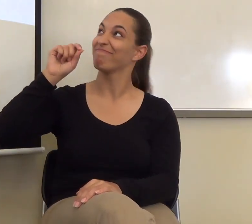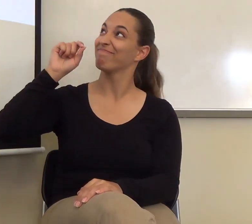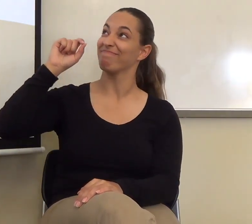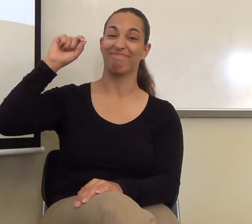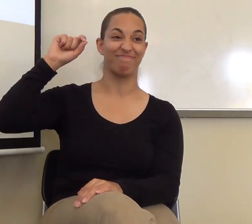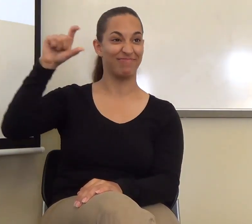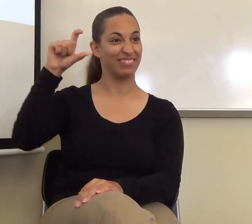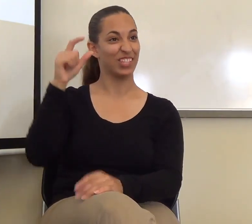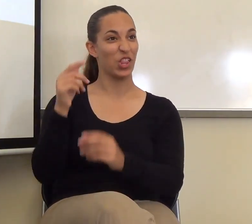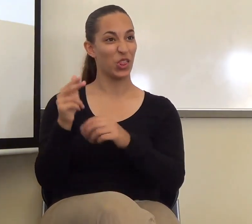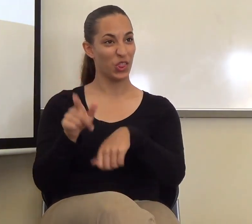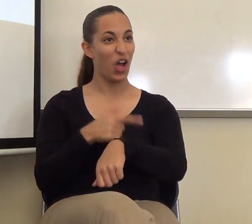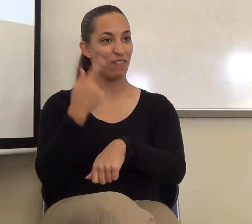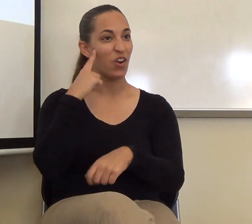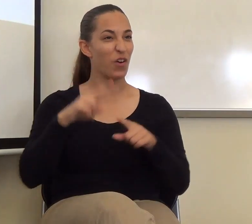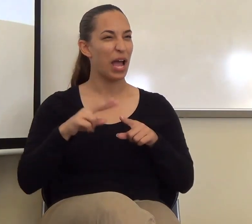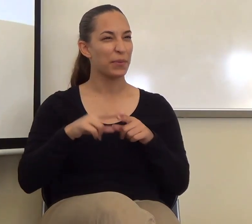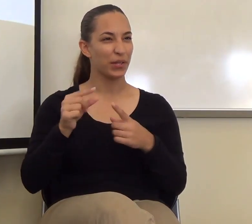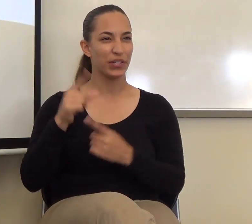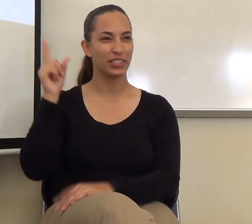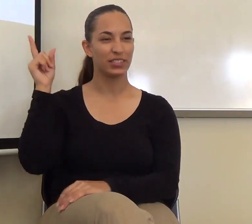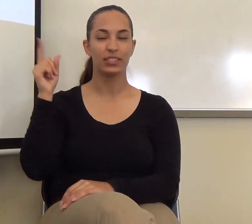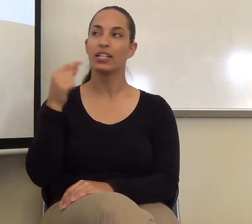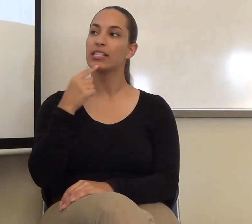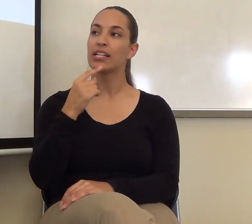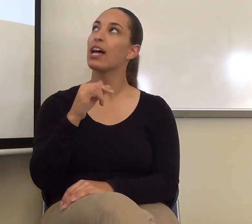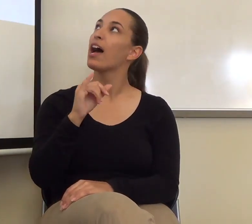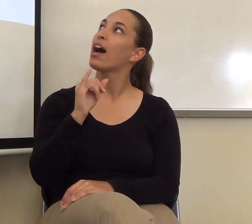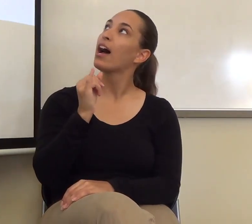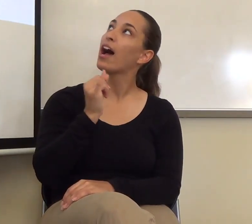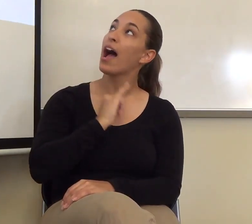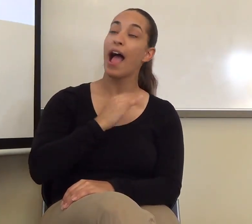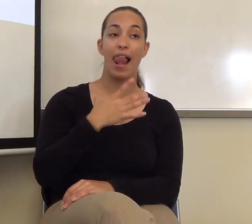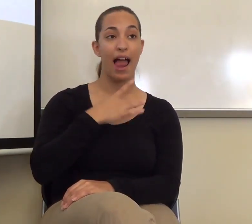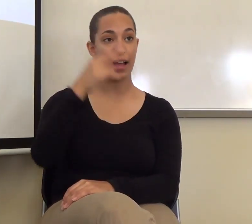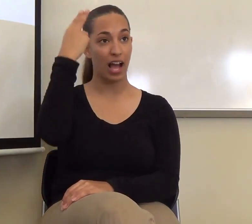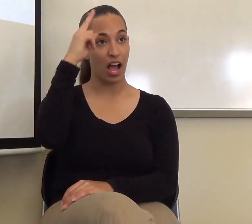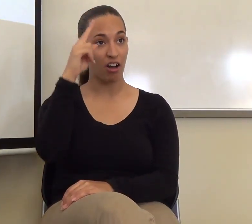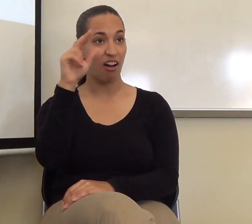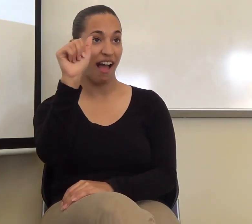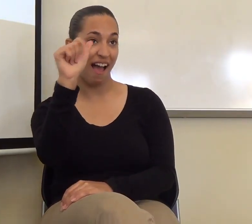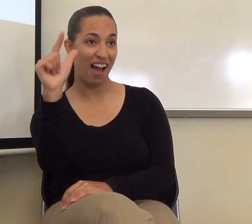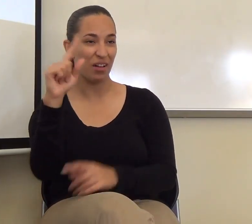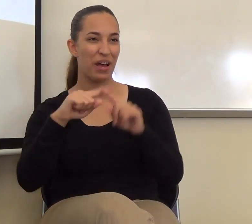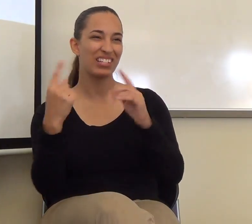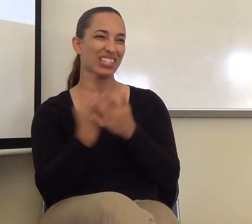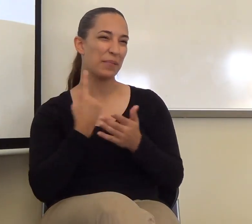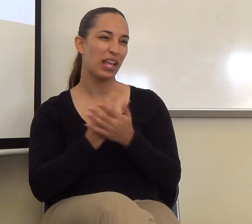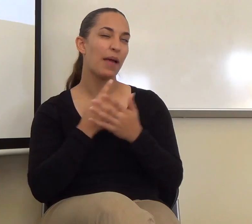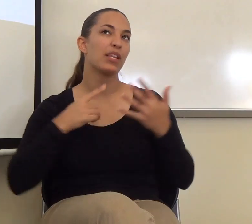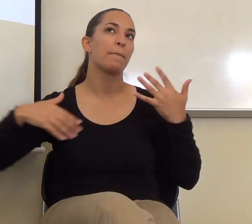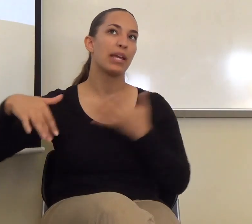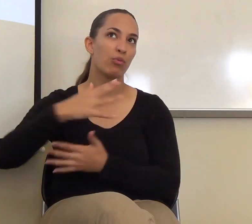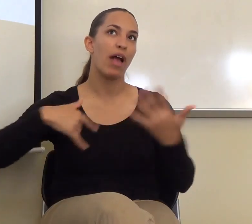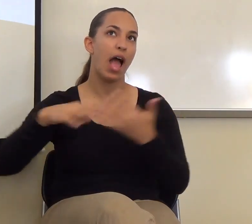long before. It says, I like Uncle Al, but sometimes being around him is annoying.